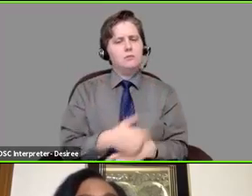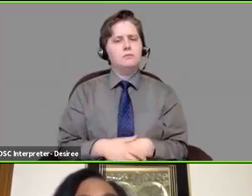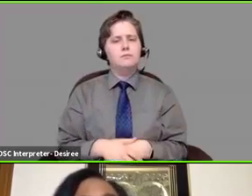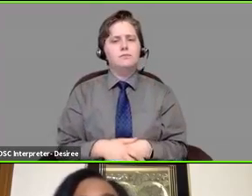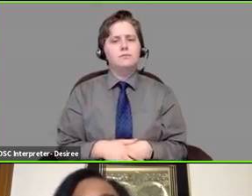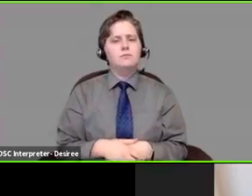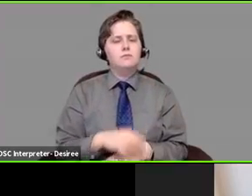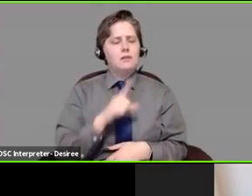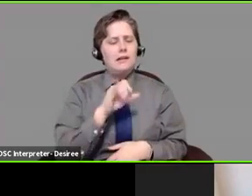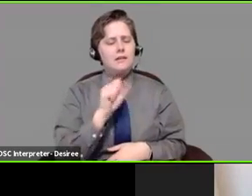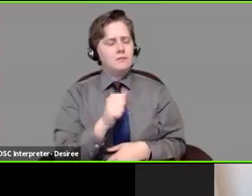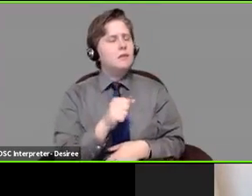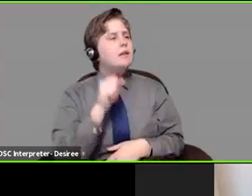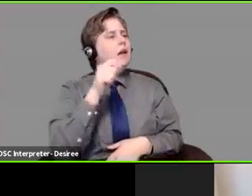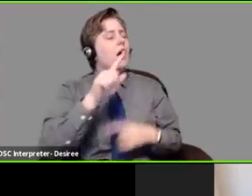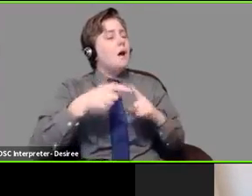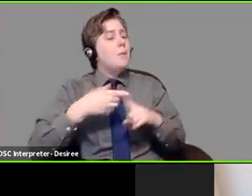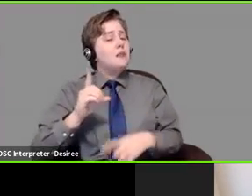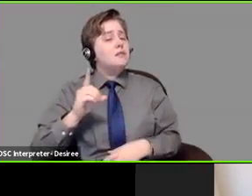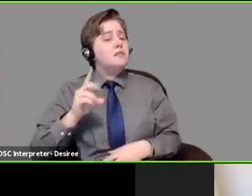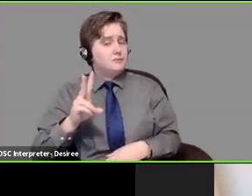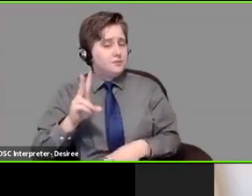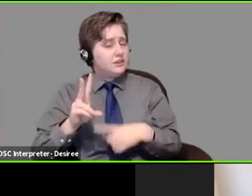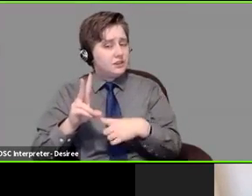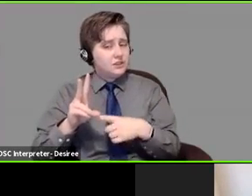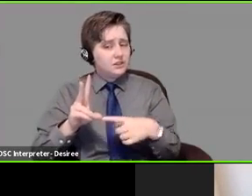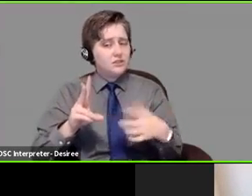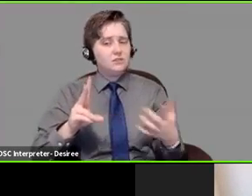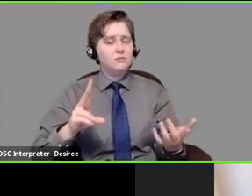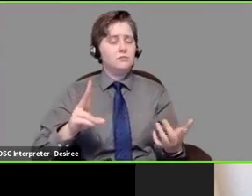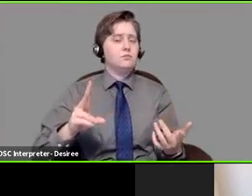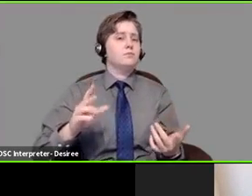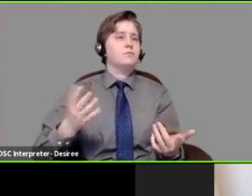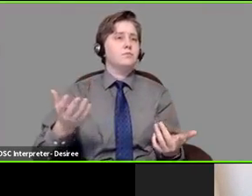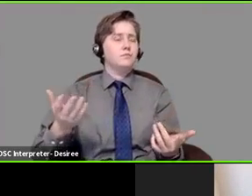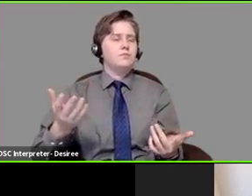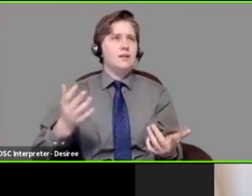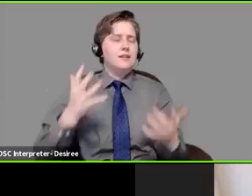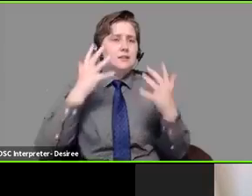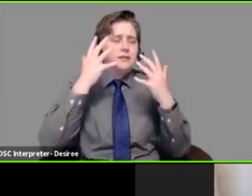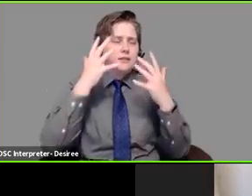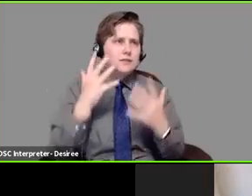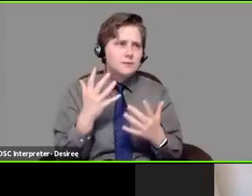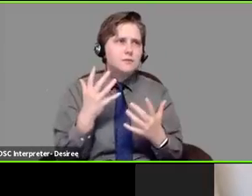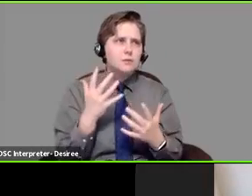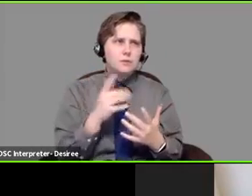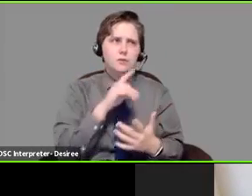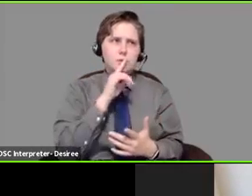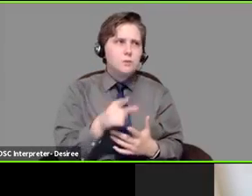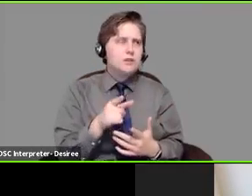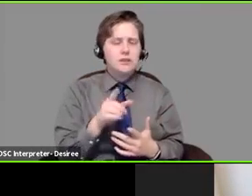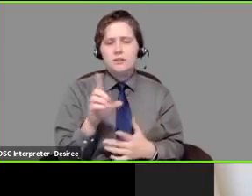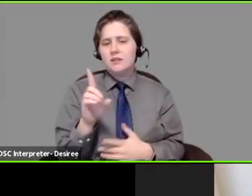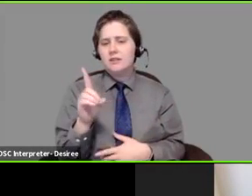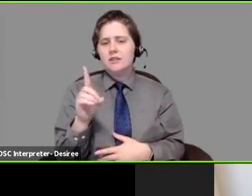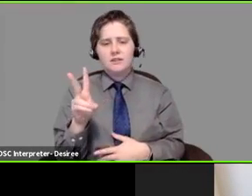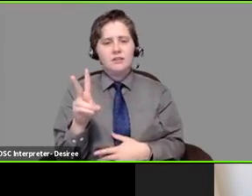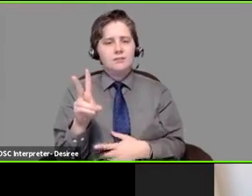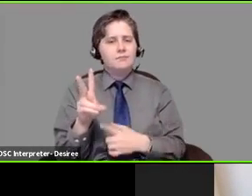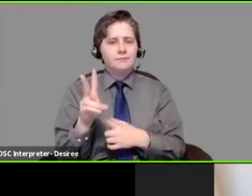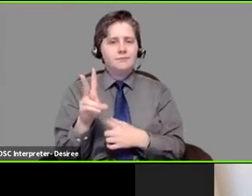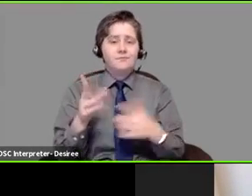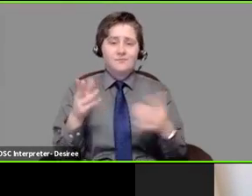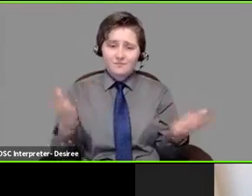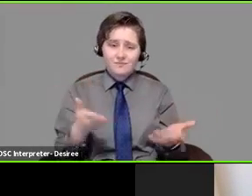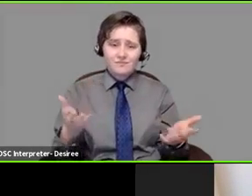So in terms of domestic violence, it's unfortunate that domestic violence is